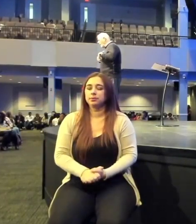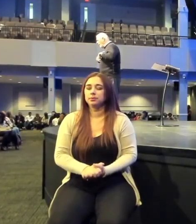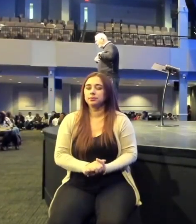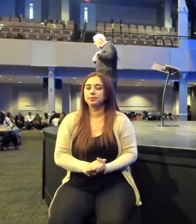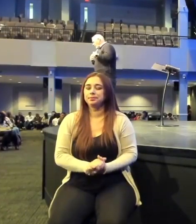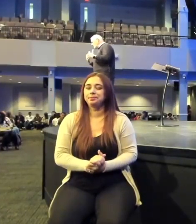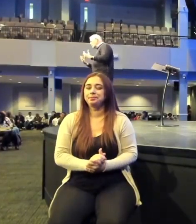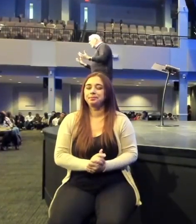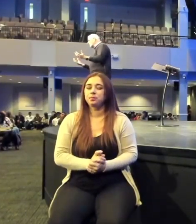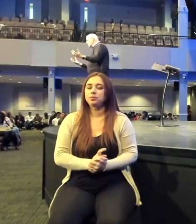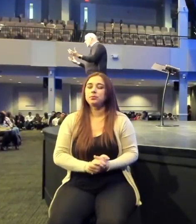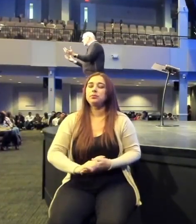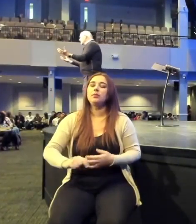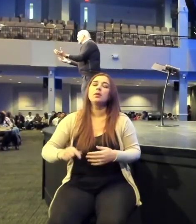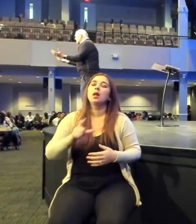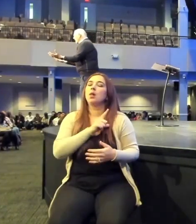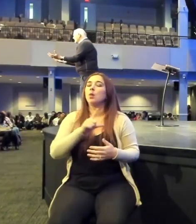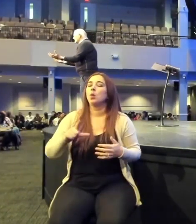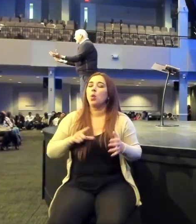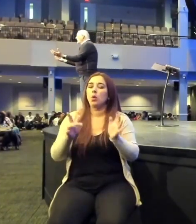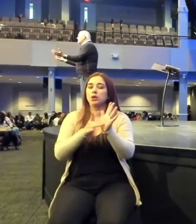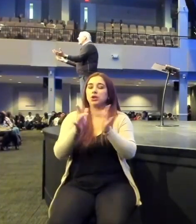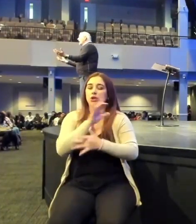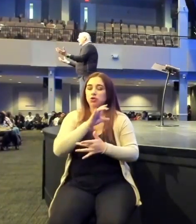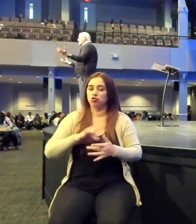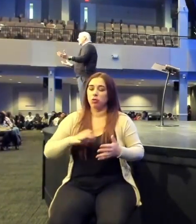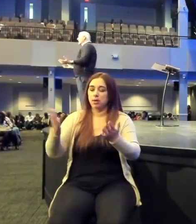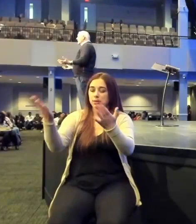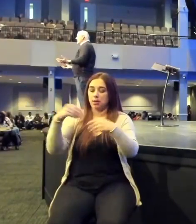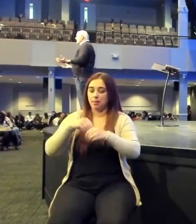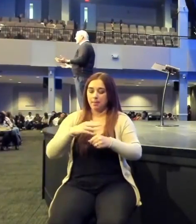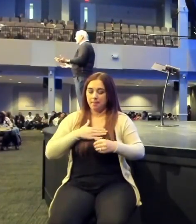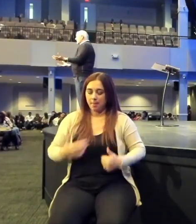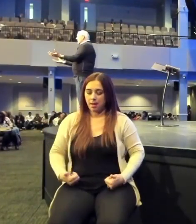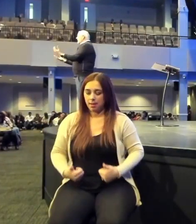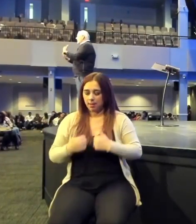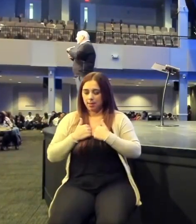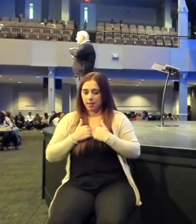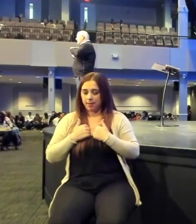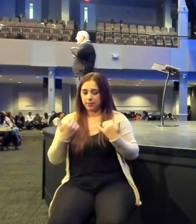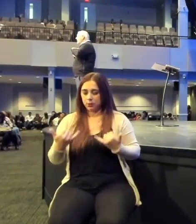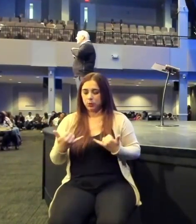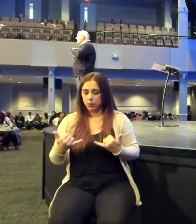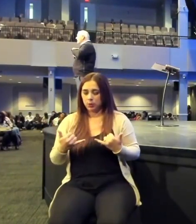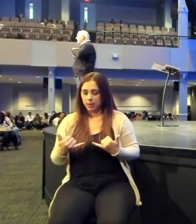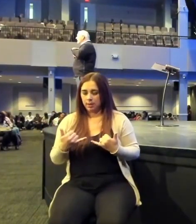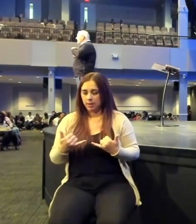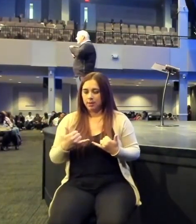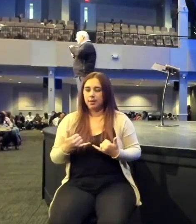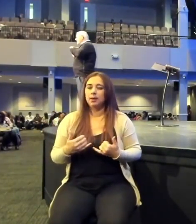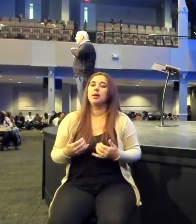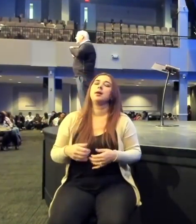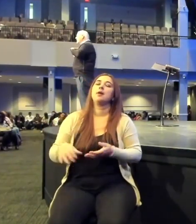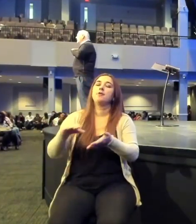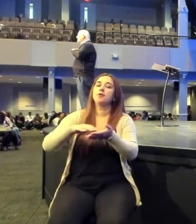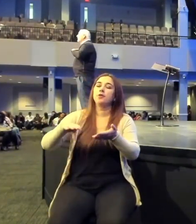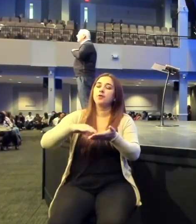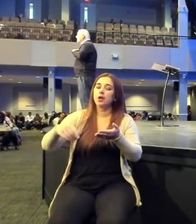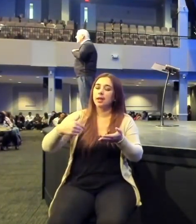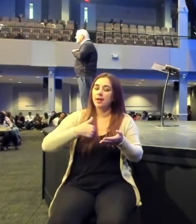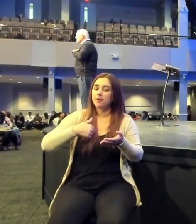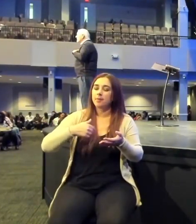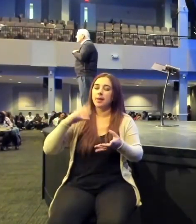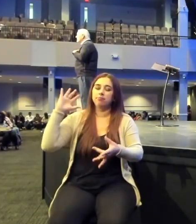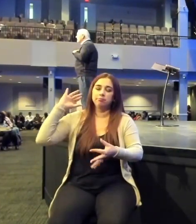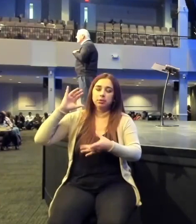Now from your heart, pray this prayer. Say, Lord Jesus Christ, come into my life today. Ask him into your life. Forgive me for